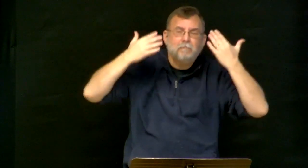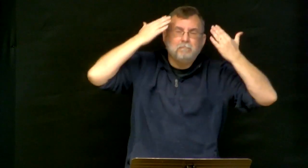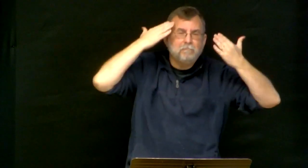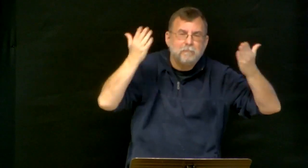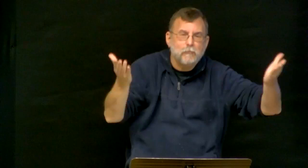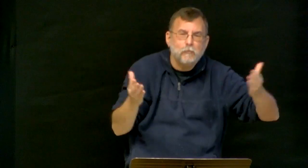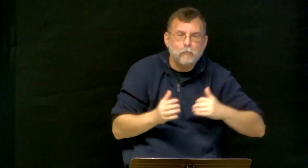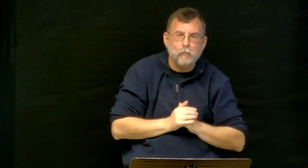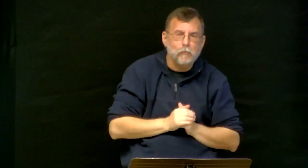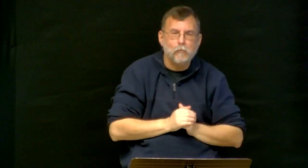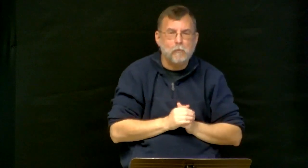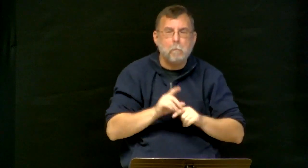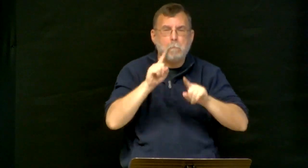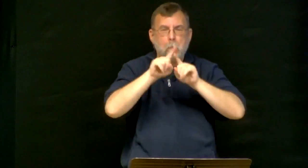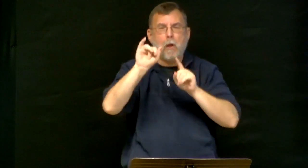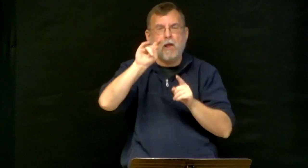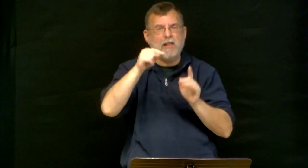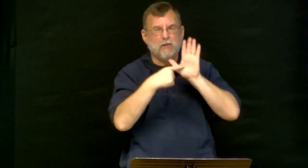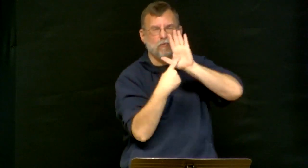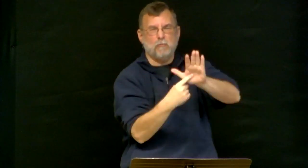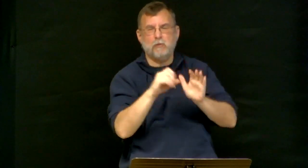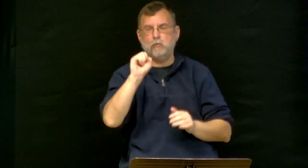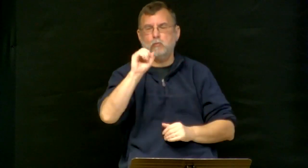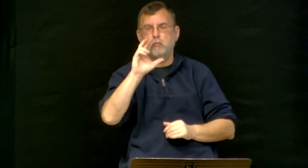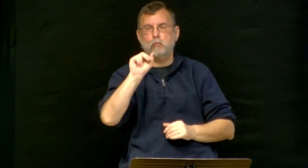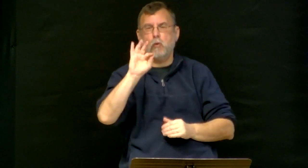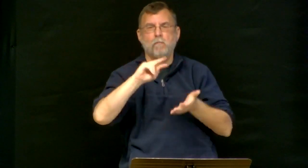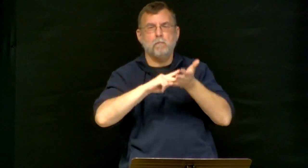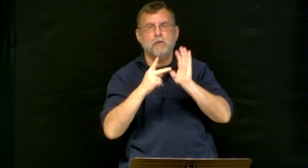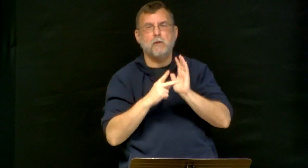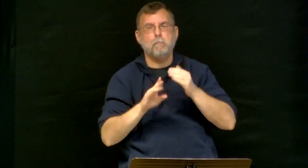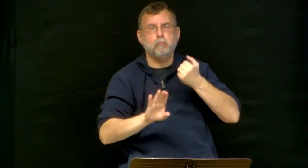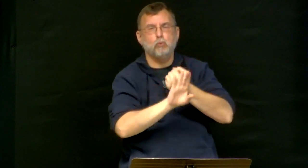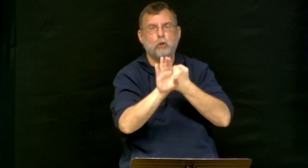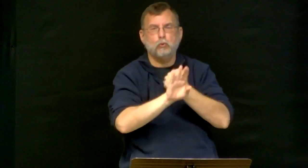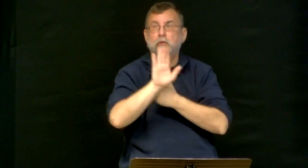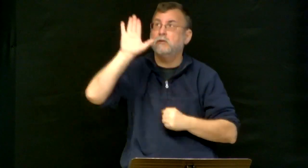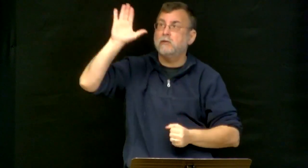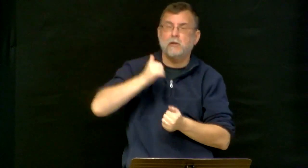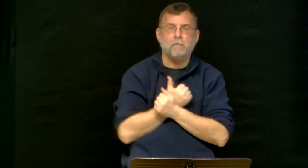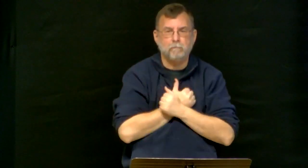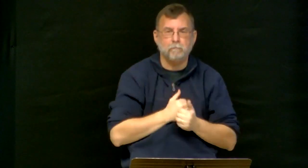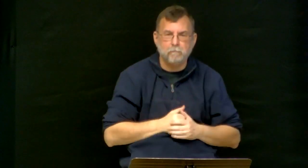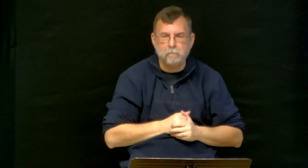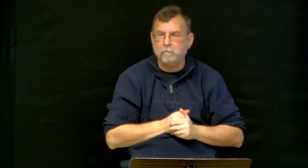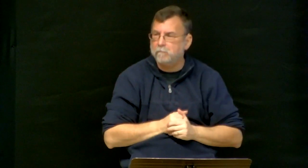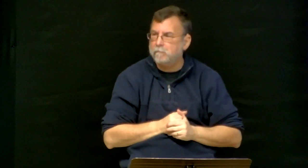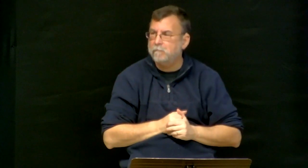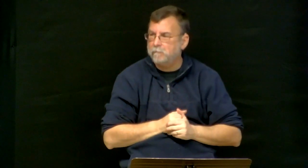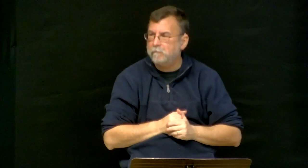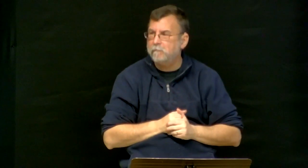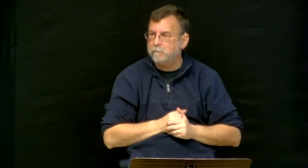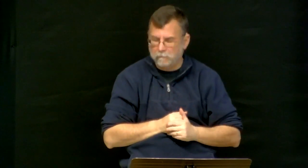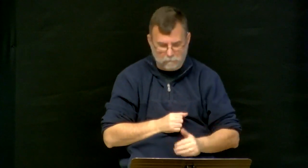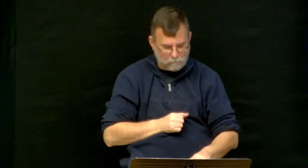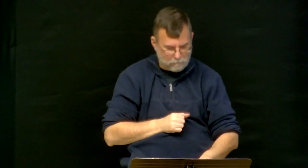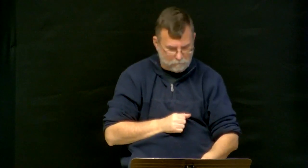Does it mean that we forgot about God? No. But that does, the scarf does represent protection of God and God's love for